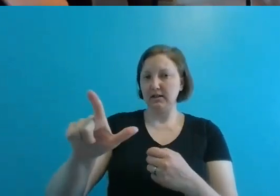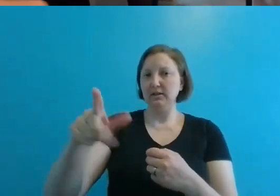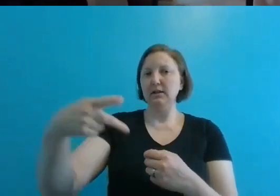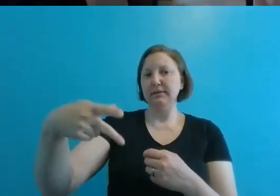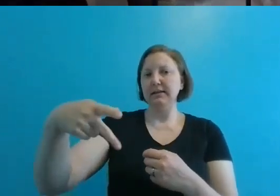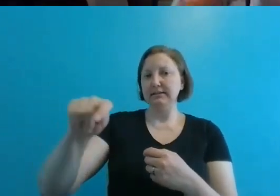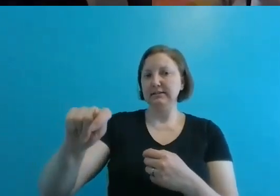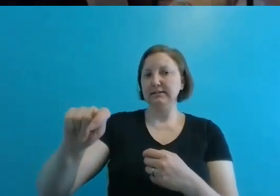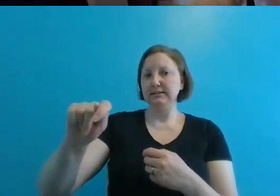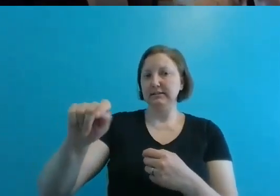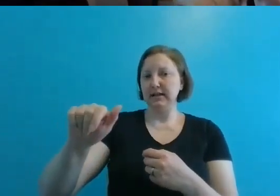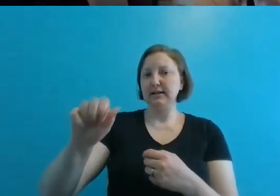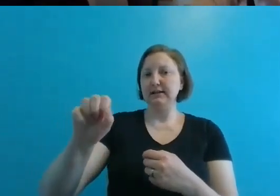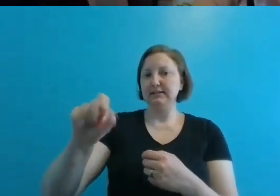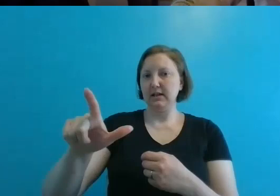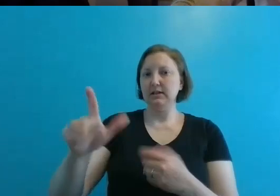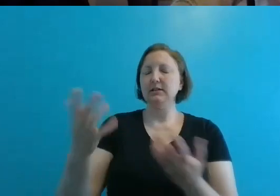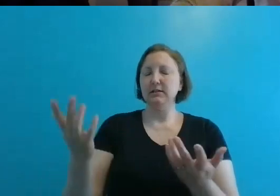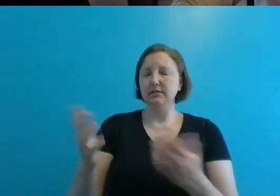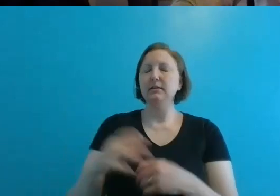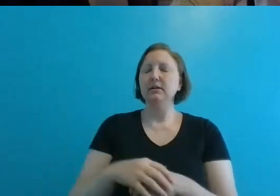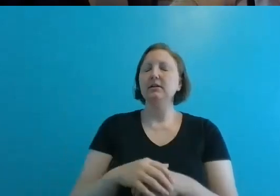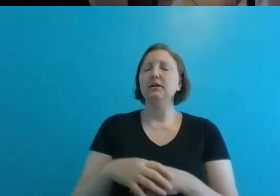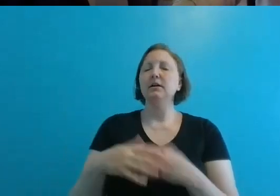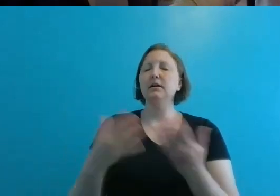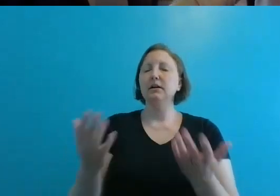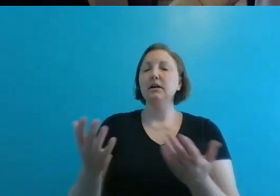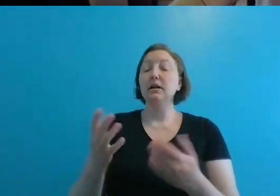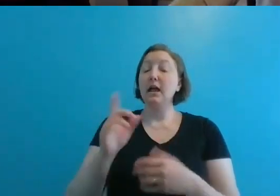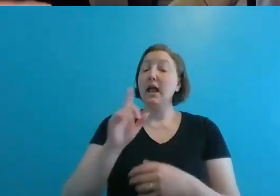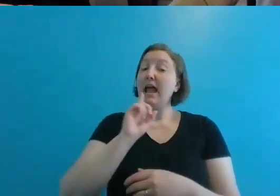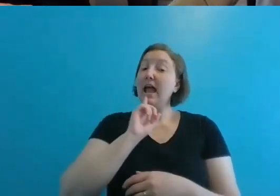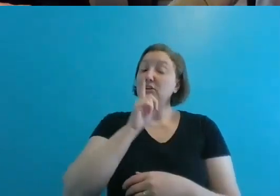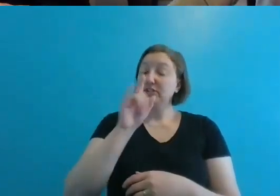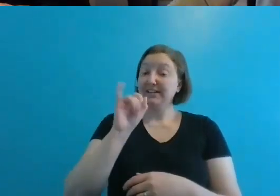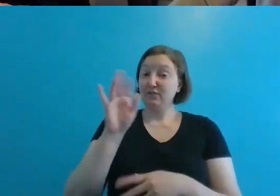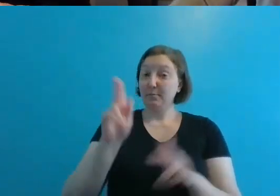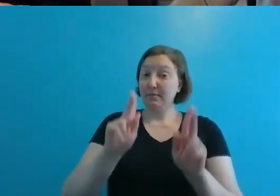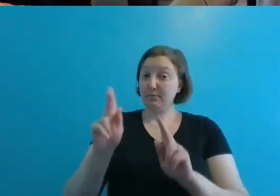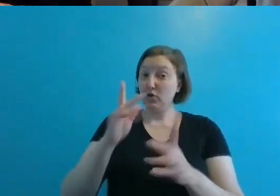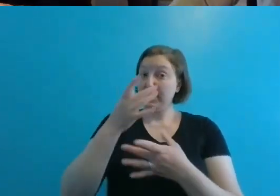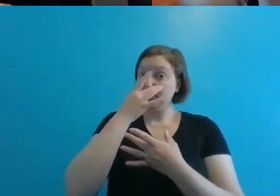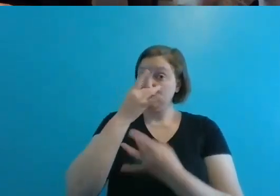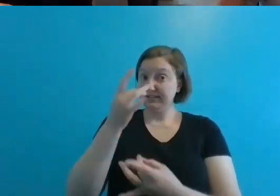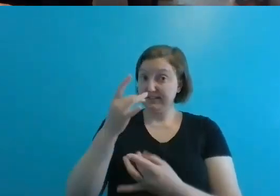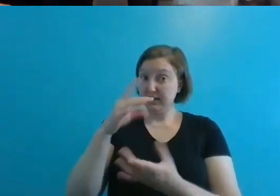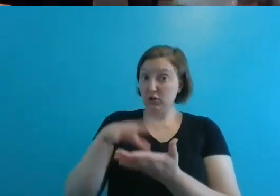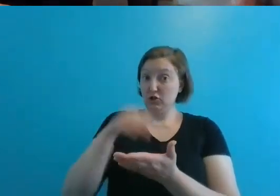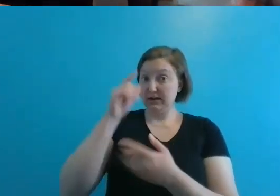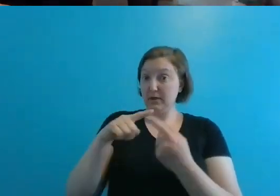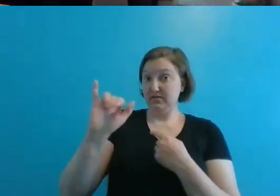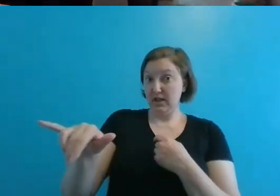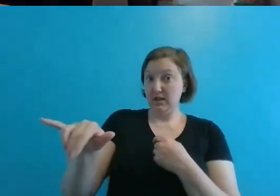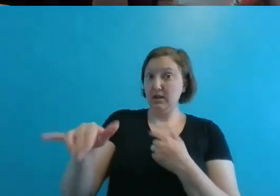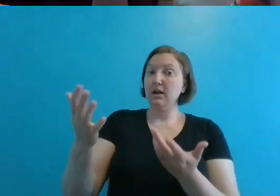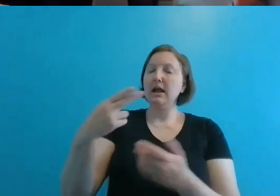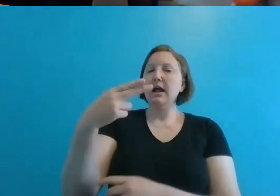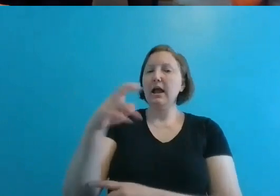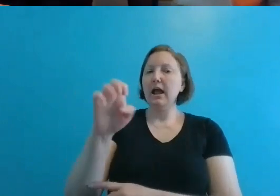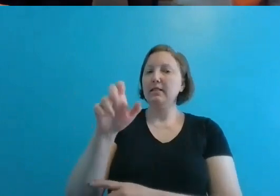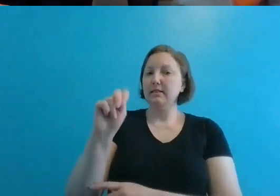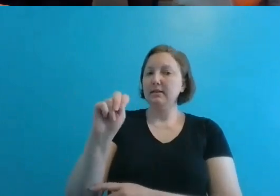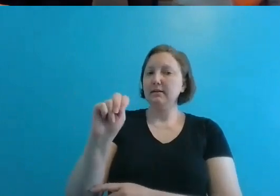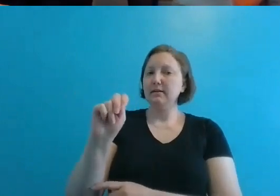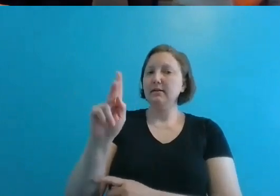ASL. And actually, if people are interested in learning that, the Helen Keller